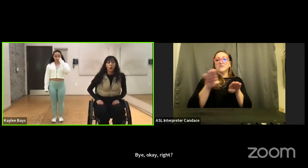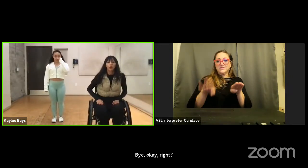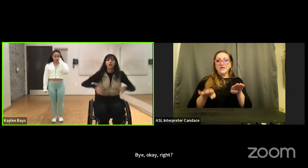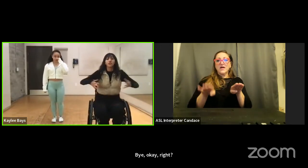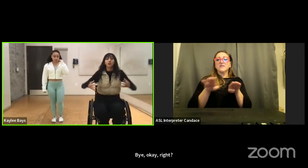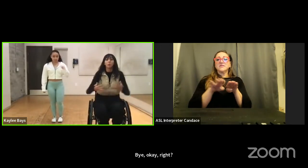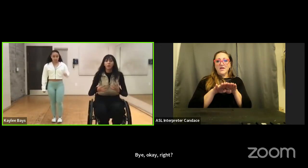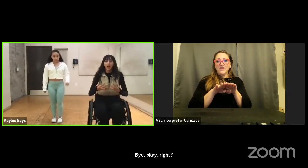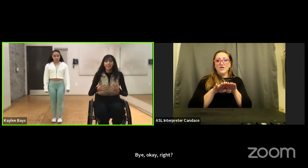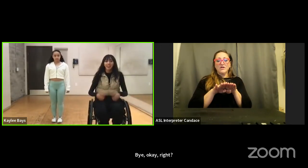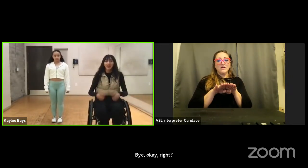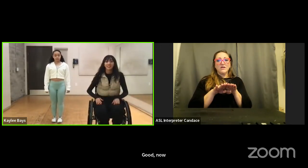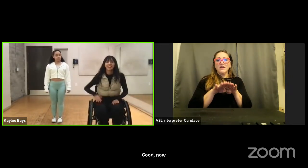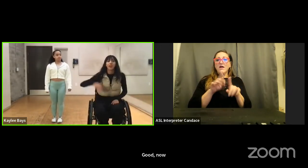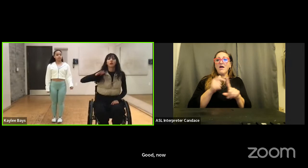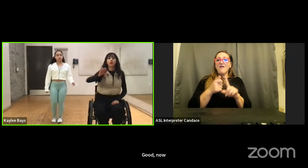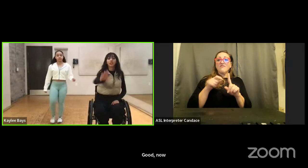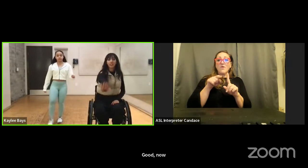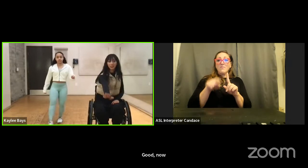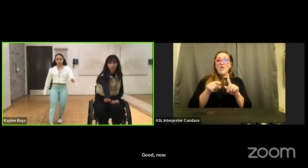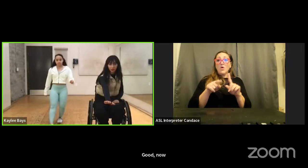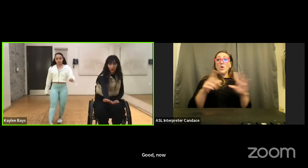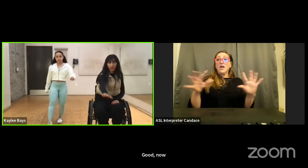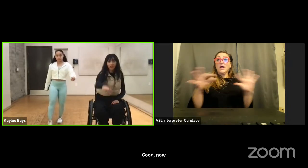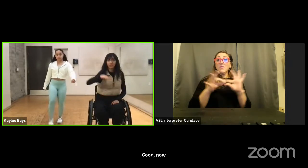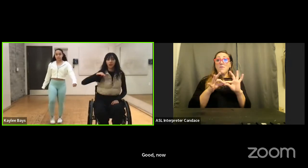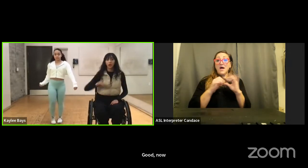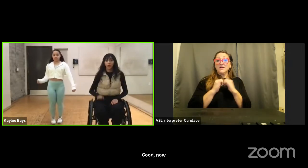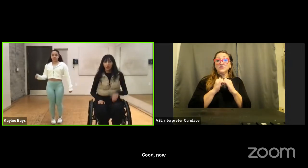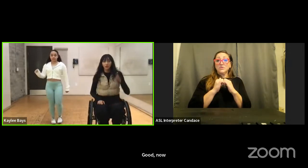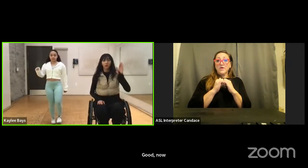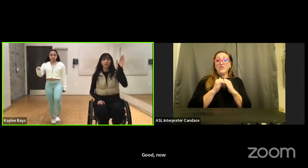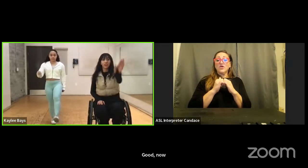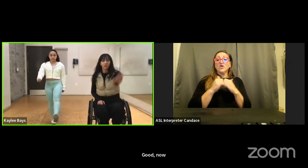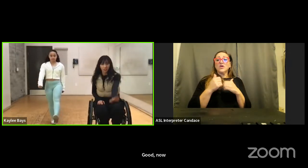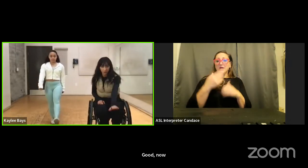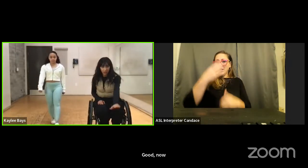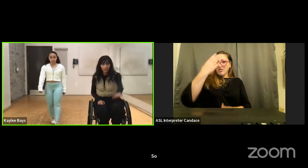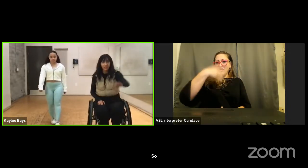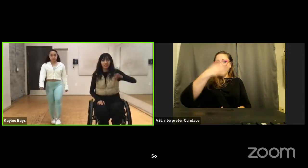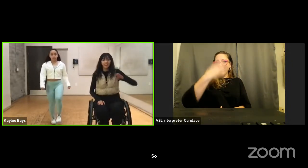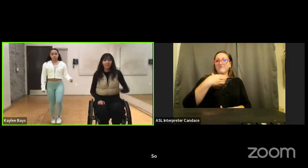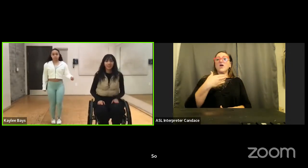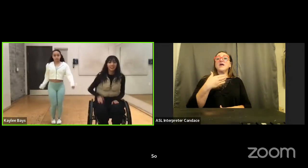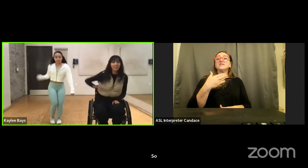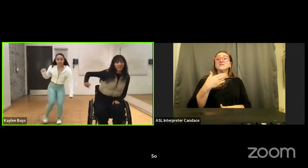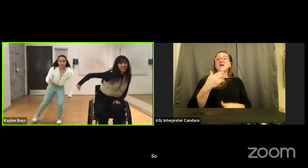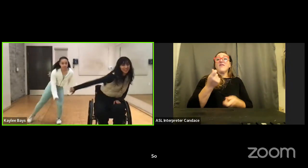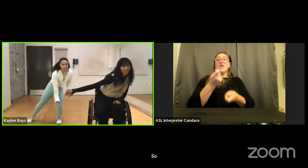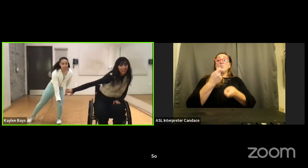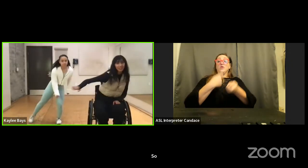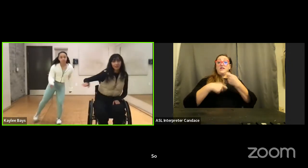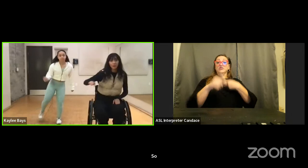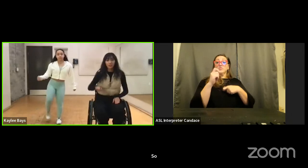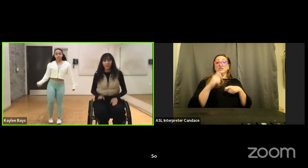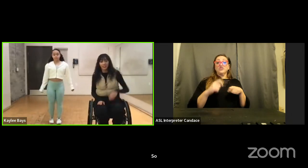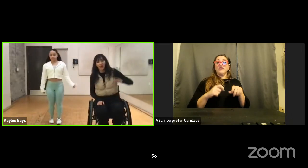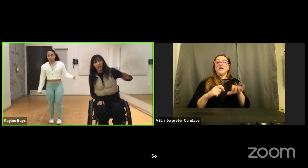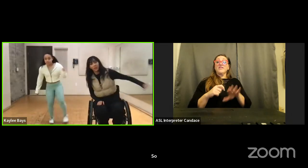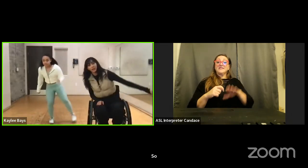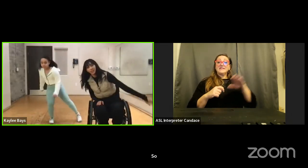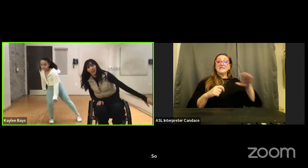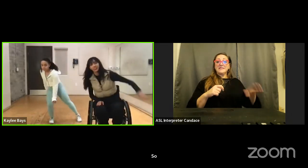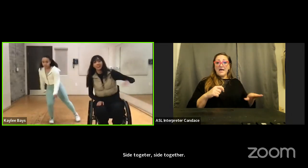there, we're going to combine that together. We're kicking to the front. Switch feet to the front. To the side, switch